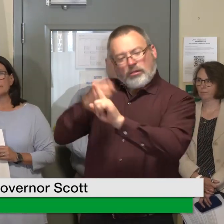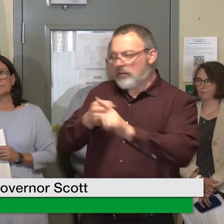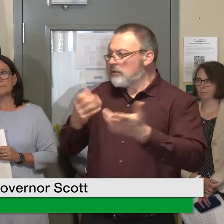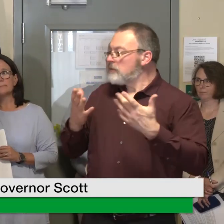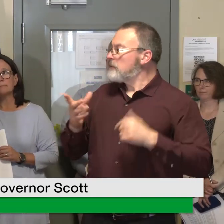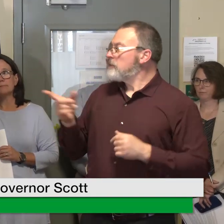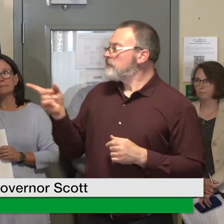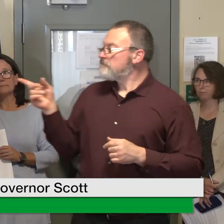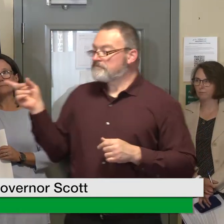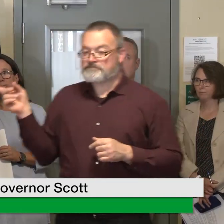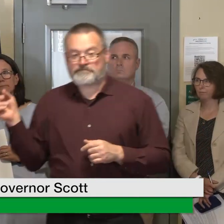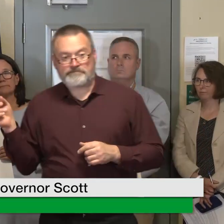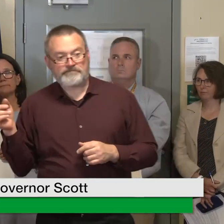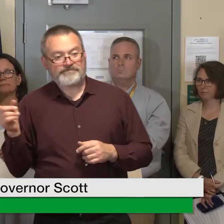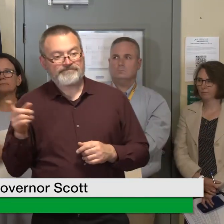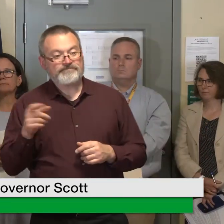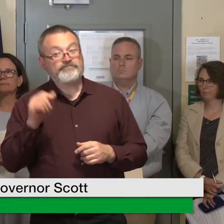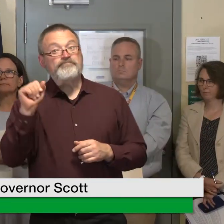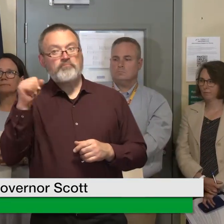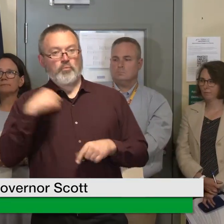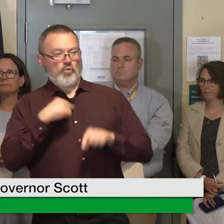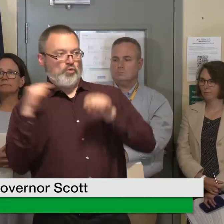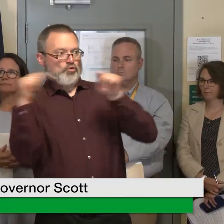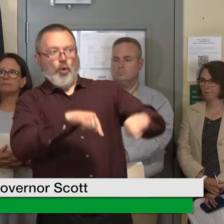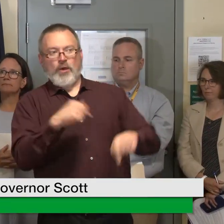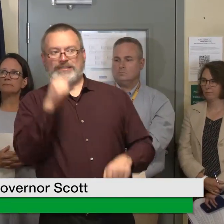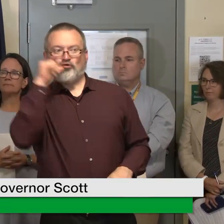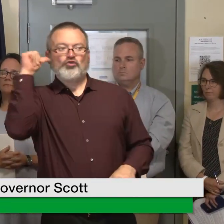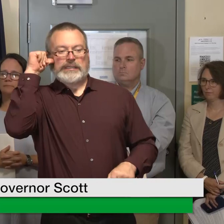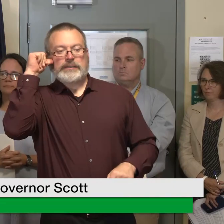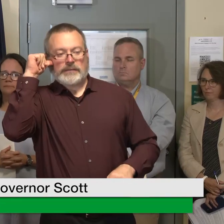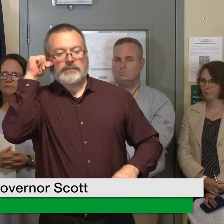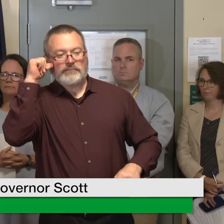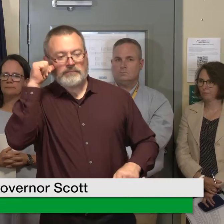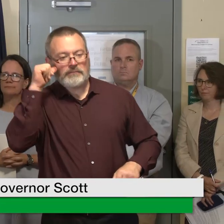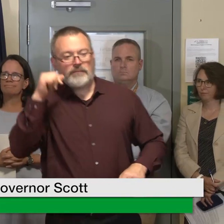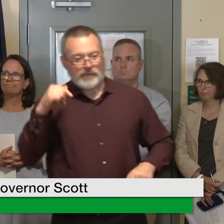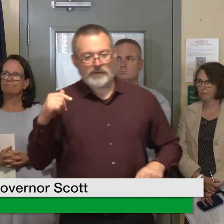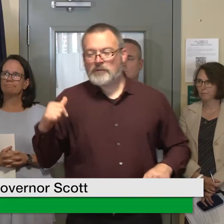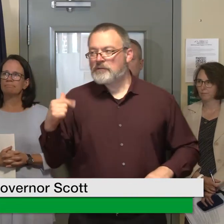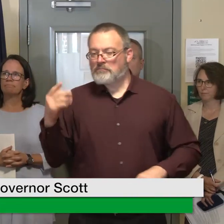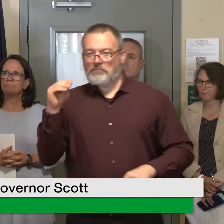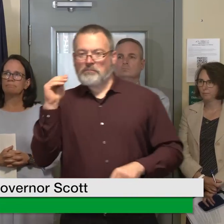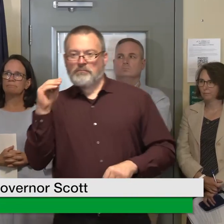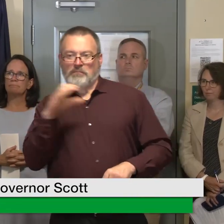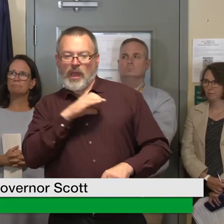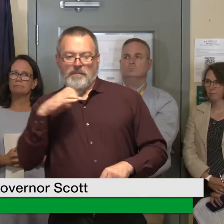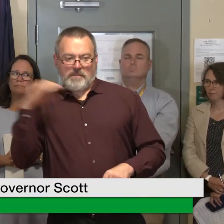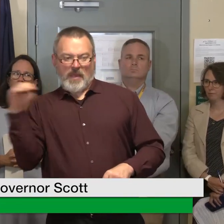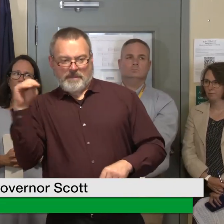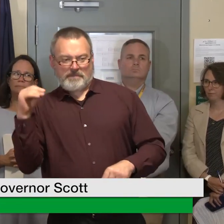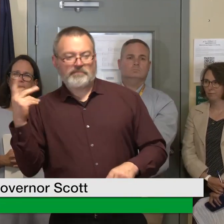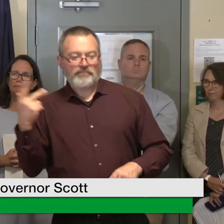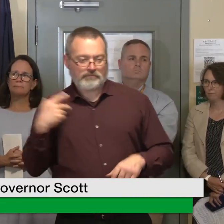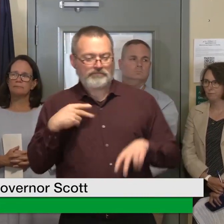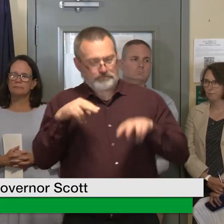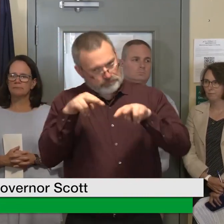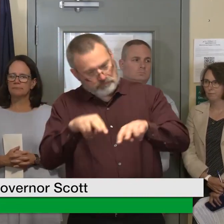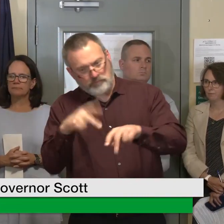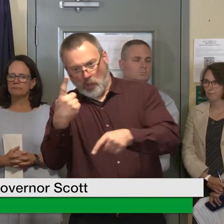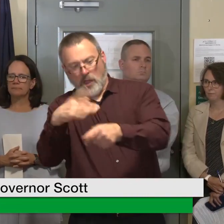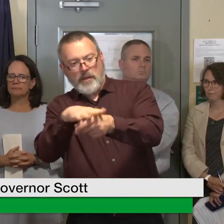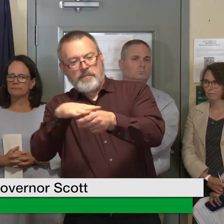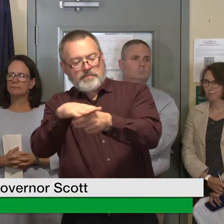I actually was there yesterday. Commissioner Morrison and I took a little bit of a tour of some sites, and that was one area that